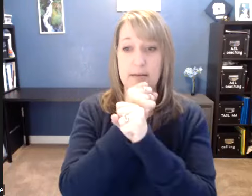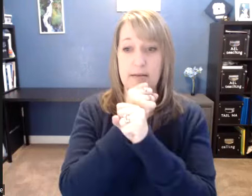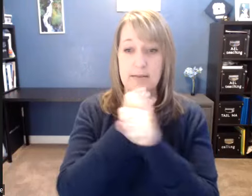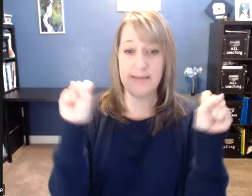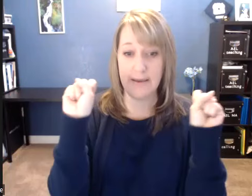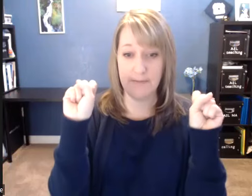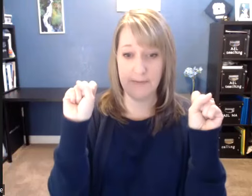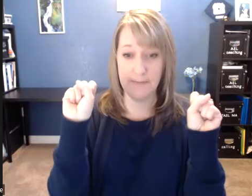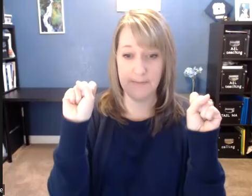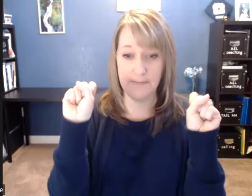safe.